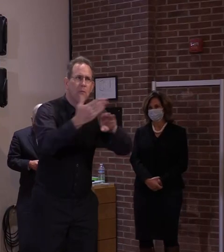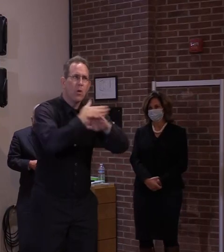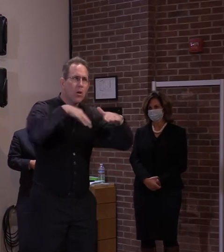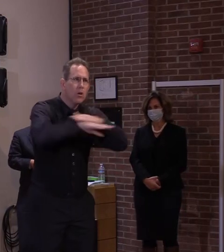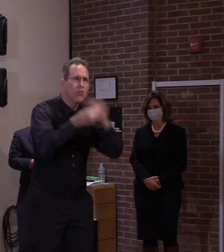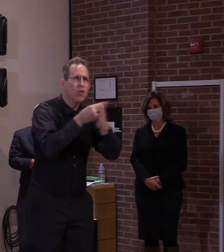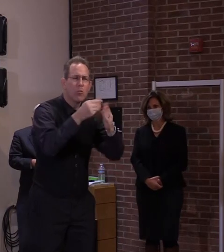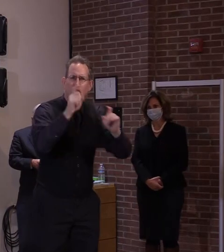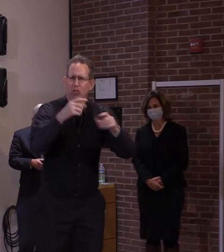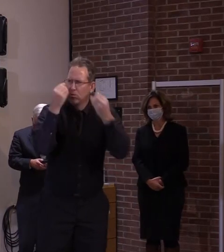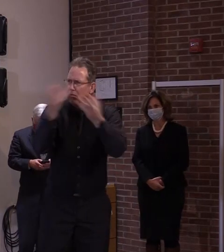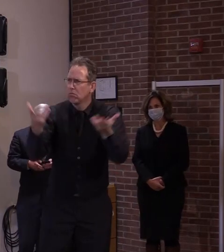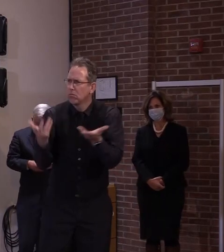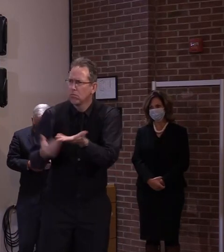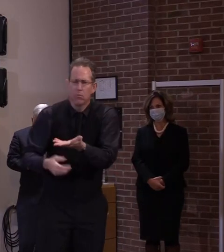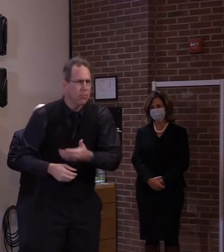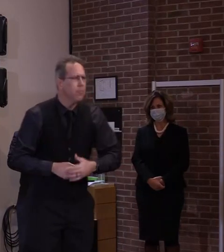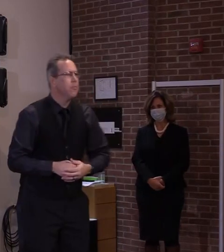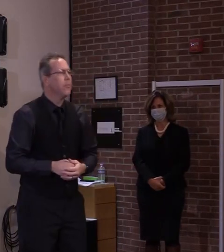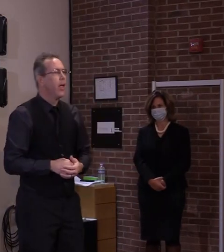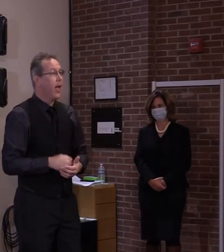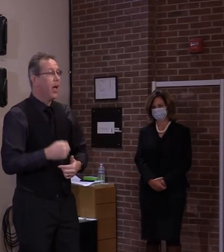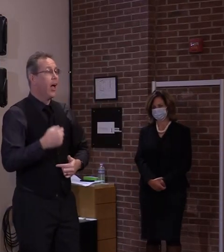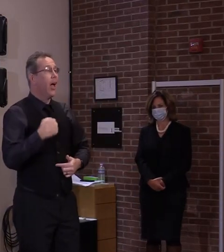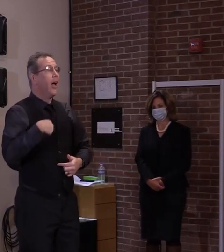the surges on Thanksgiving,